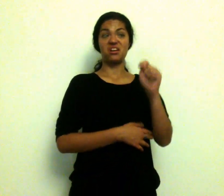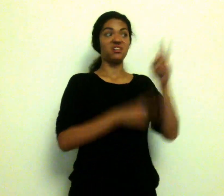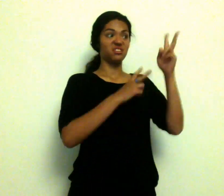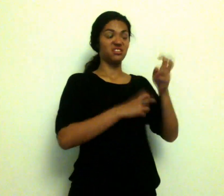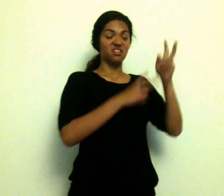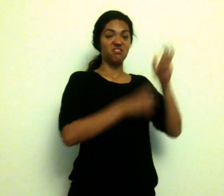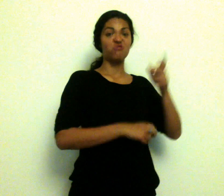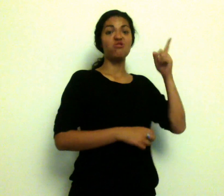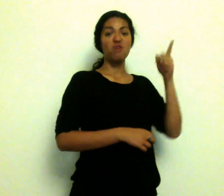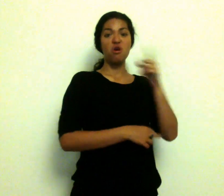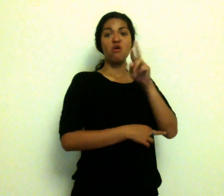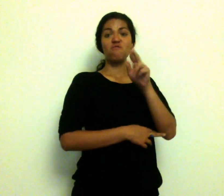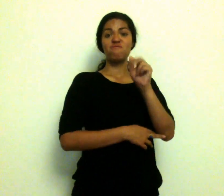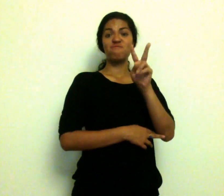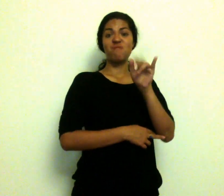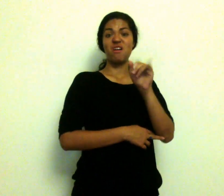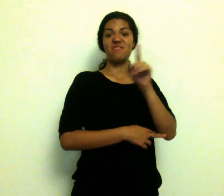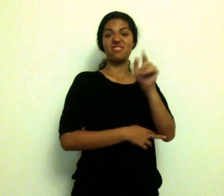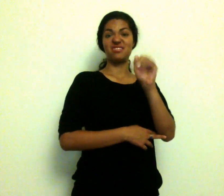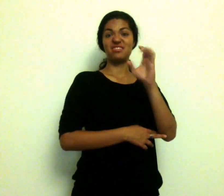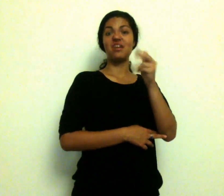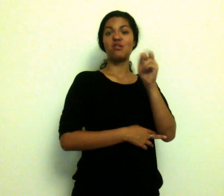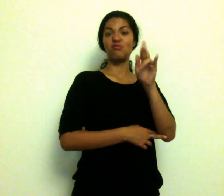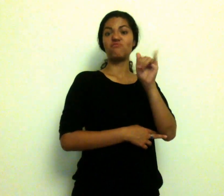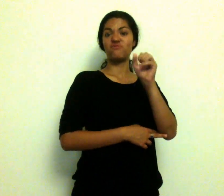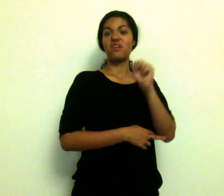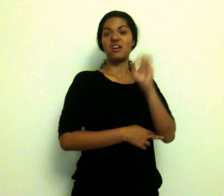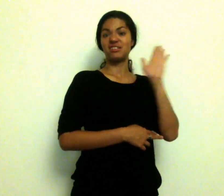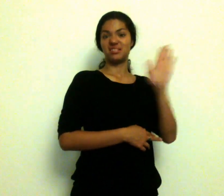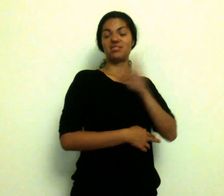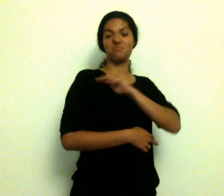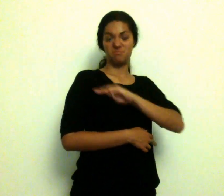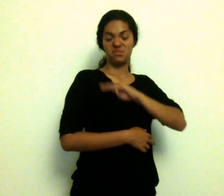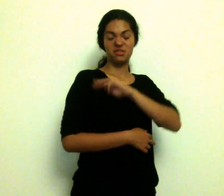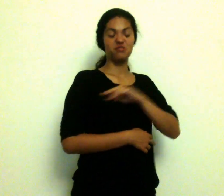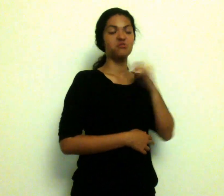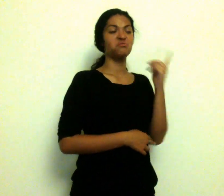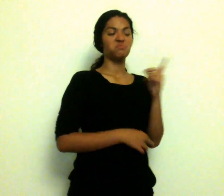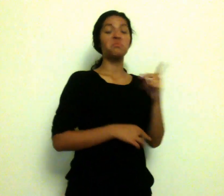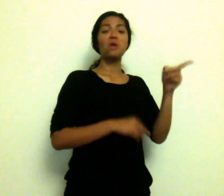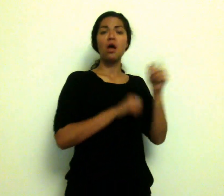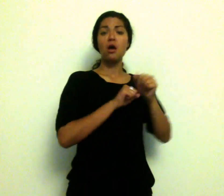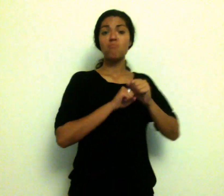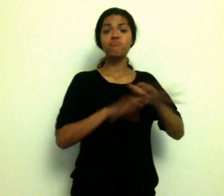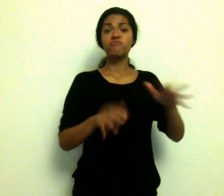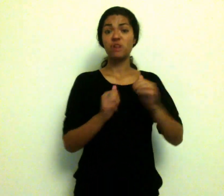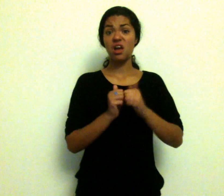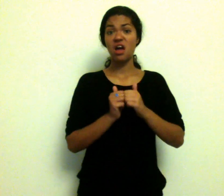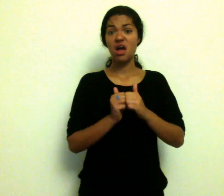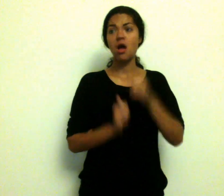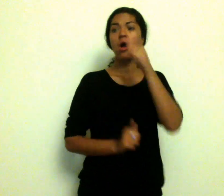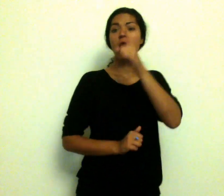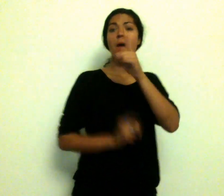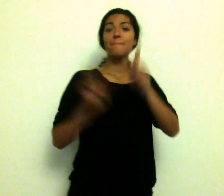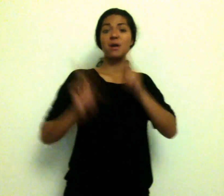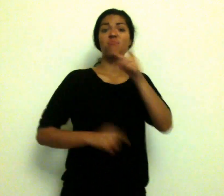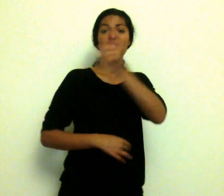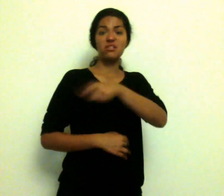International Ministries. Support for this podcast comes from your generous gifts and donations. You can find out more about Ravi Zacharias